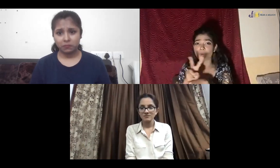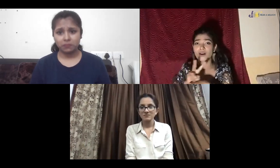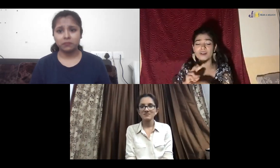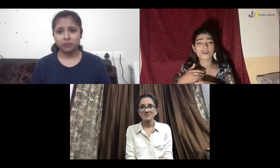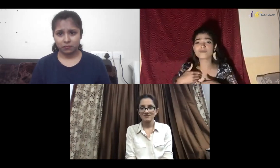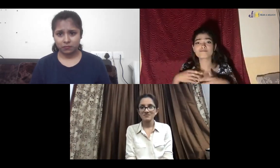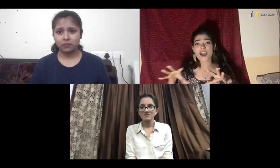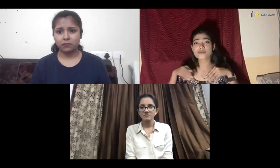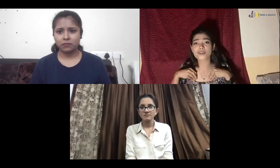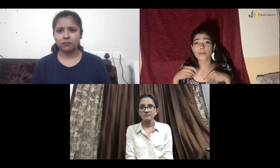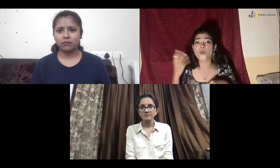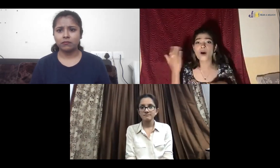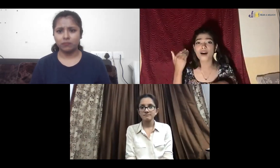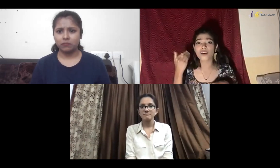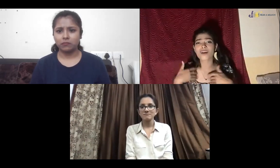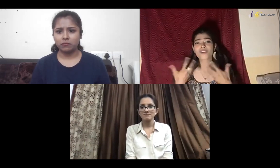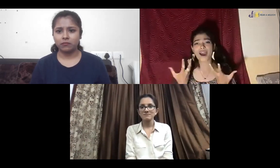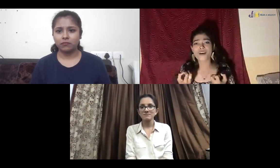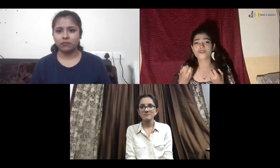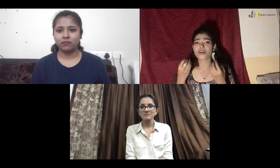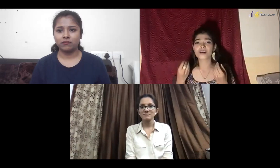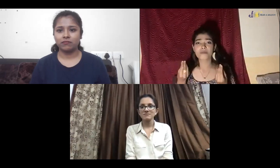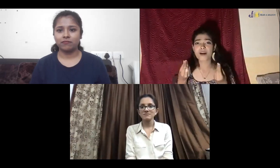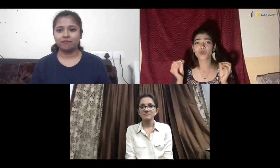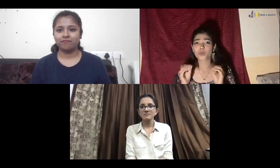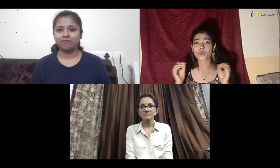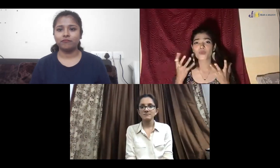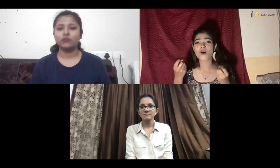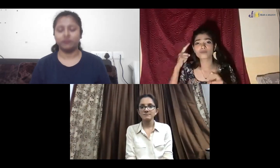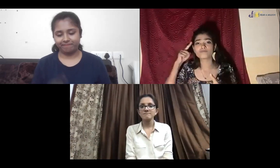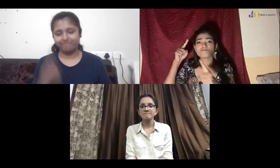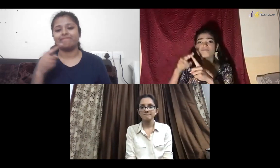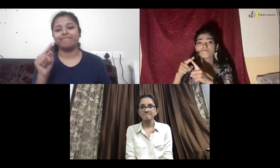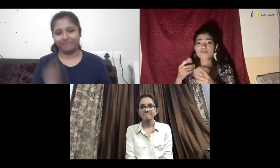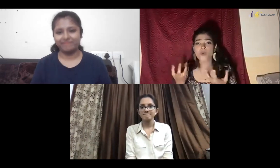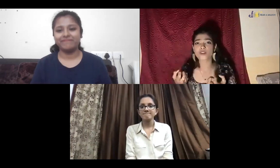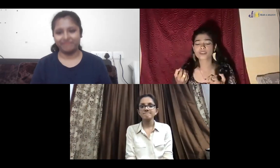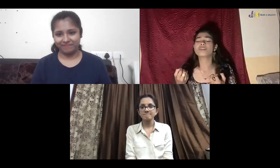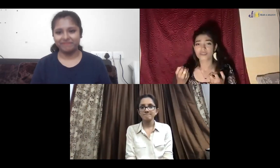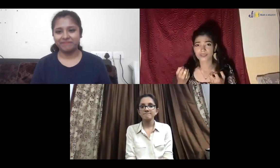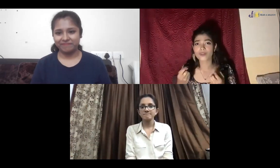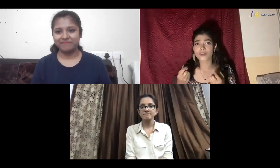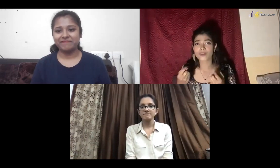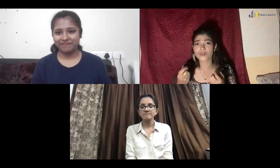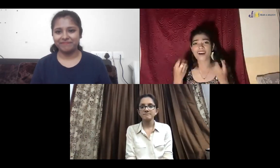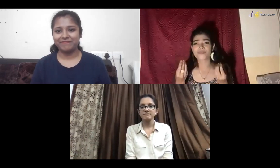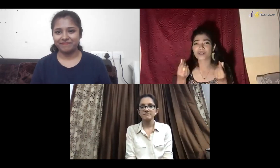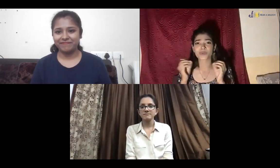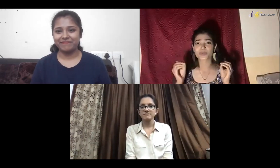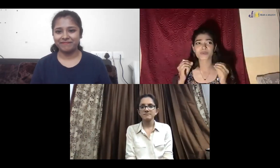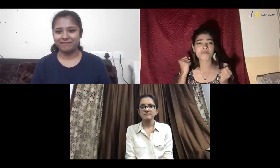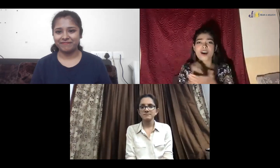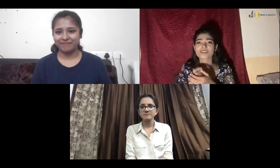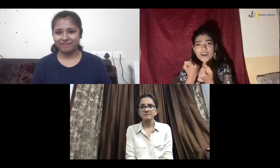2 hour journey, around 2 hour journey. So I was not expecting the things because I don't have money that time. My motive was